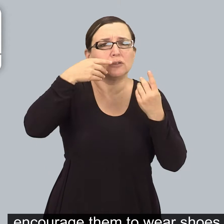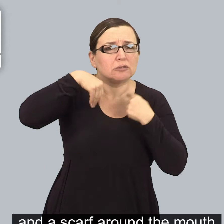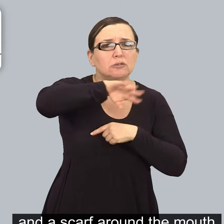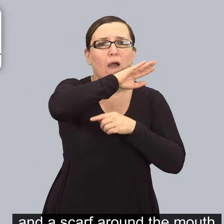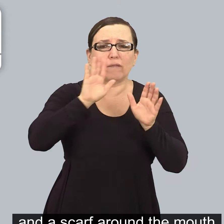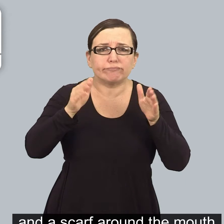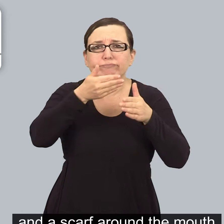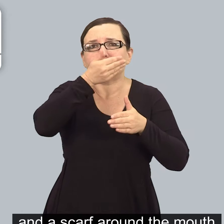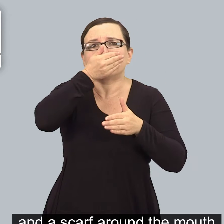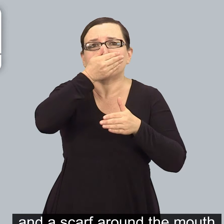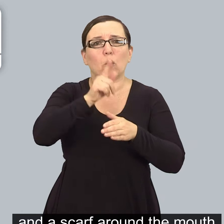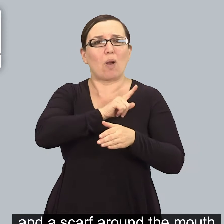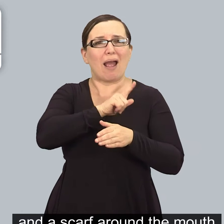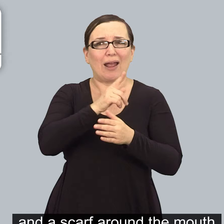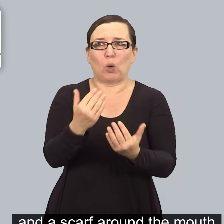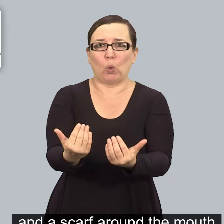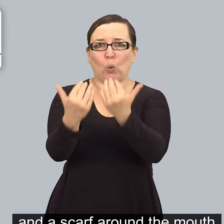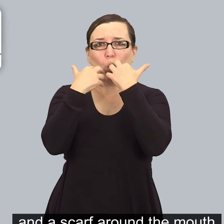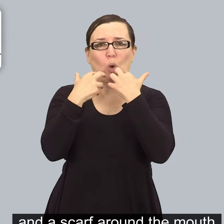and a scarf around the mouth to protect them from the cold air